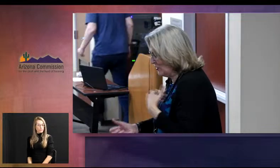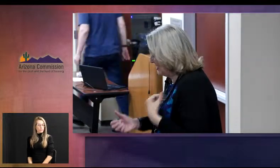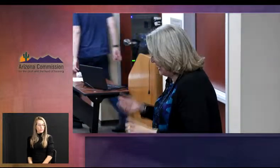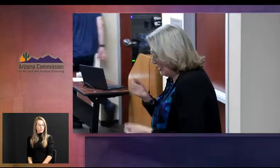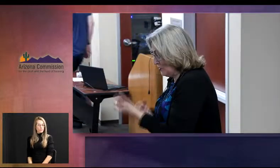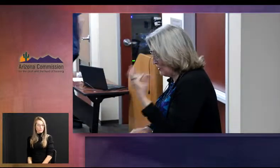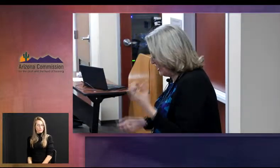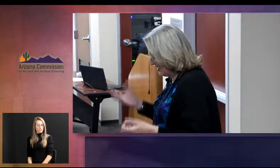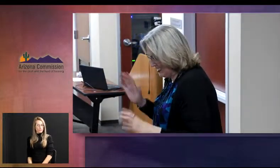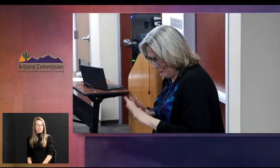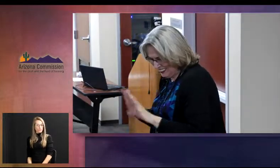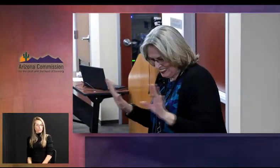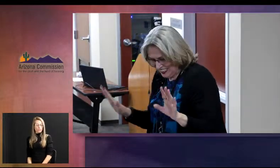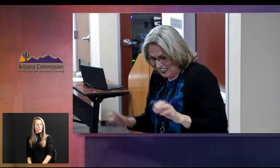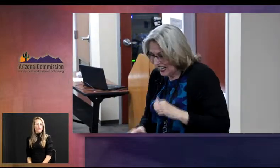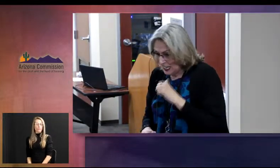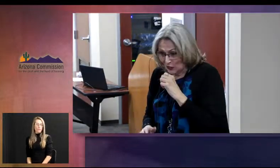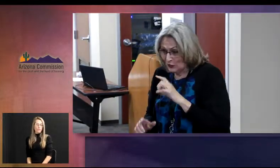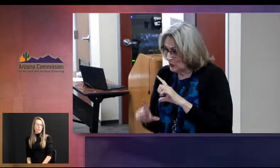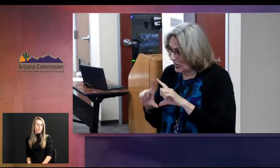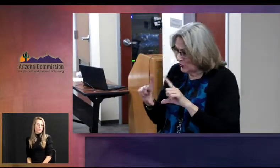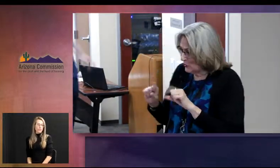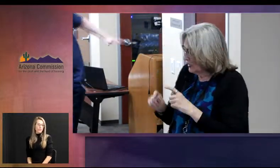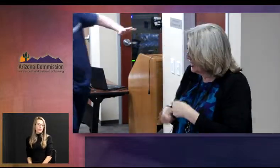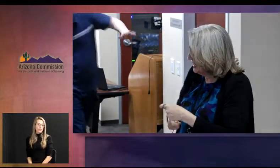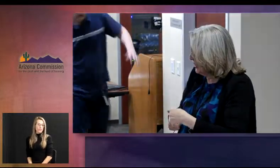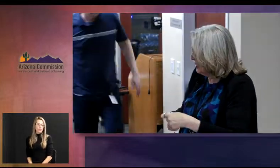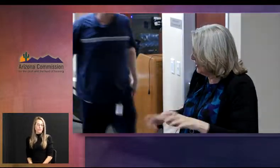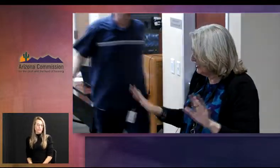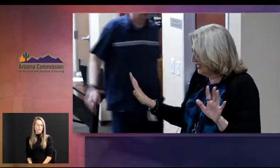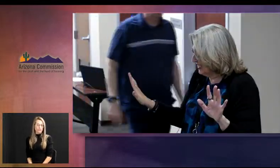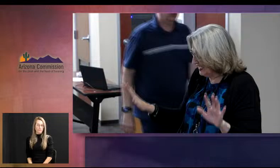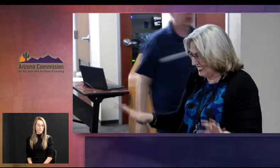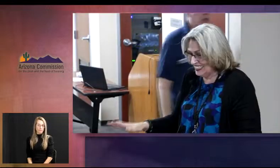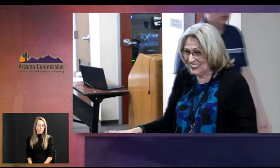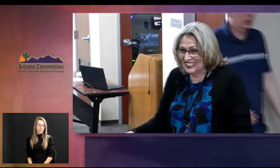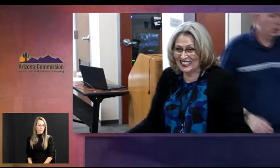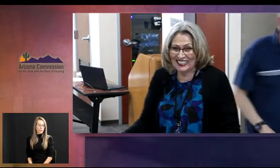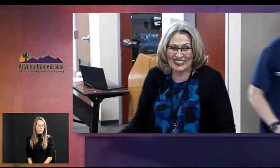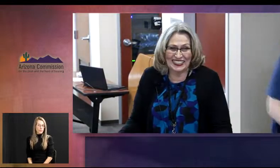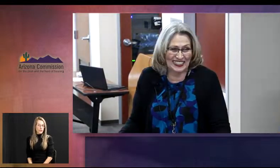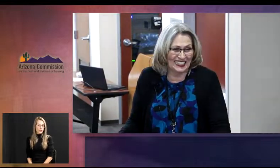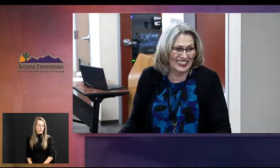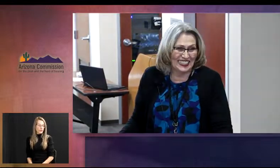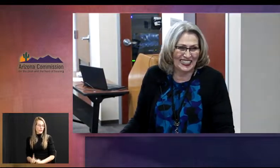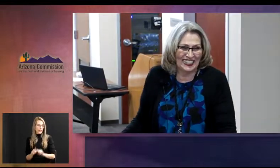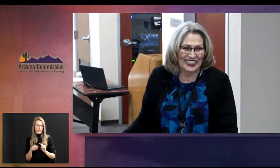I don't juggle. I don't do card tricks either.